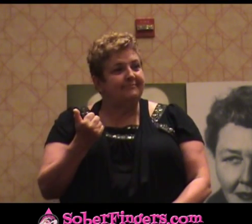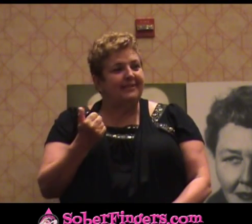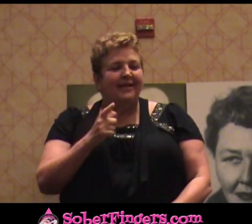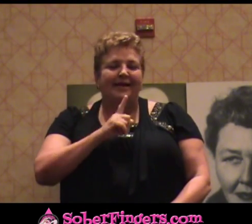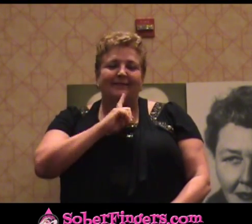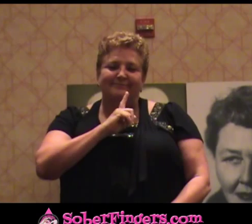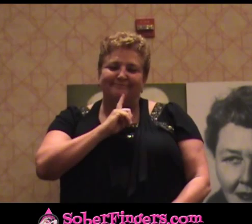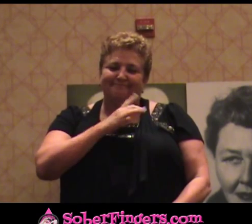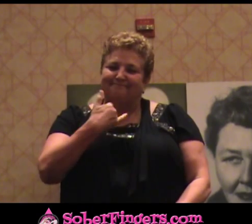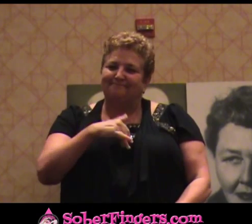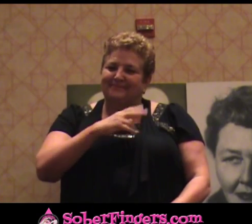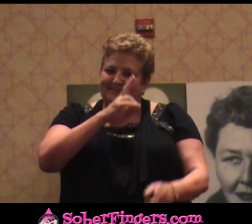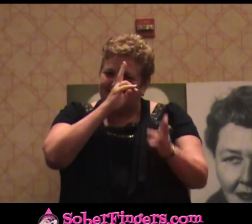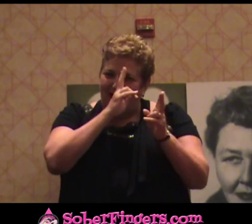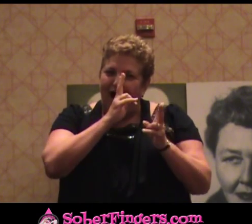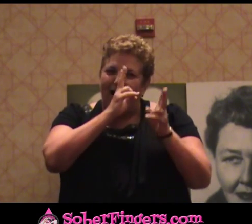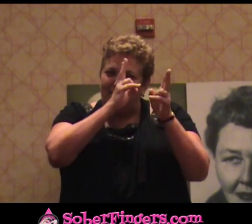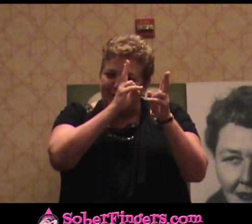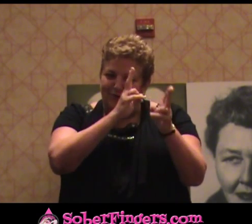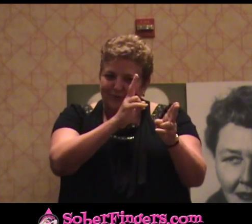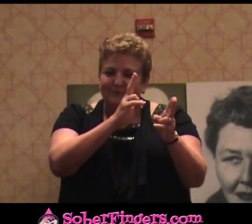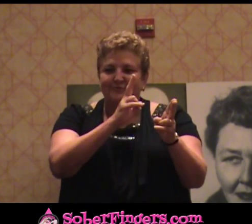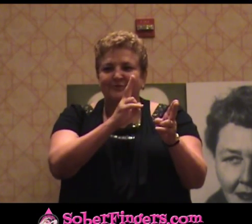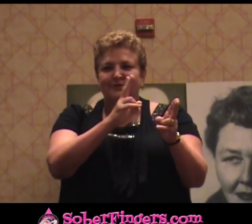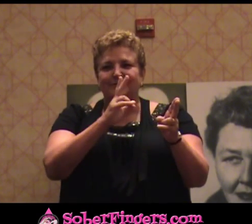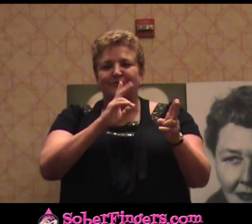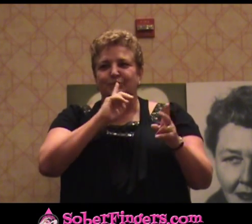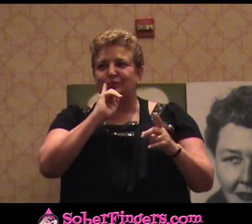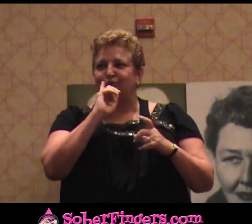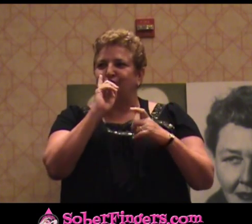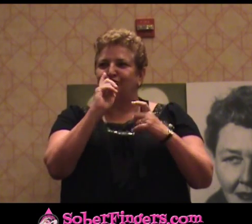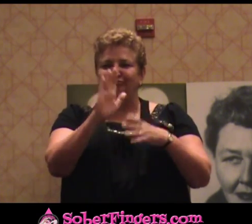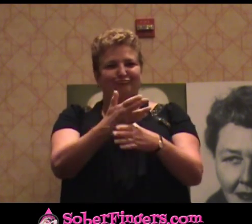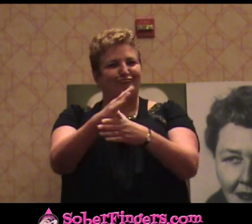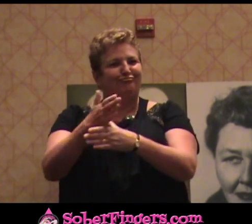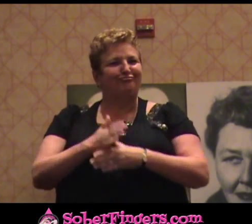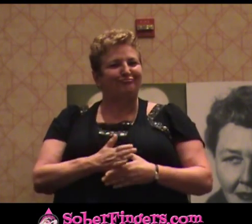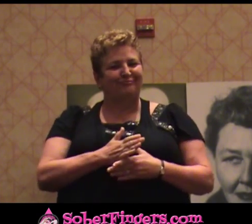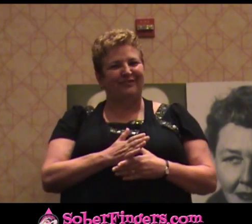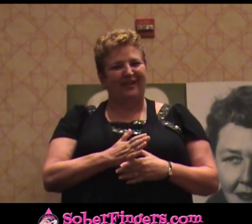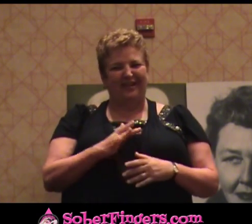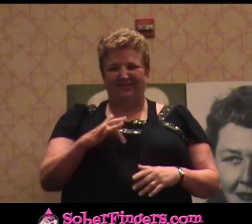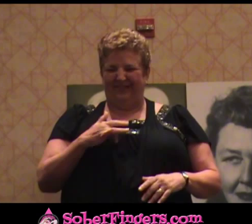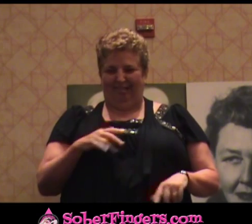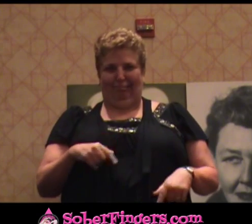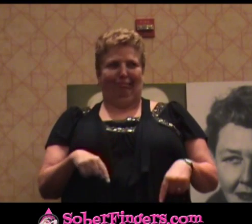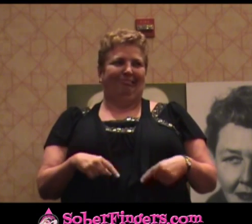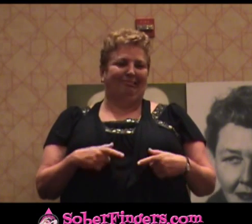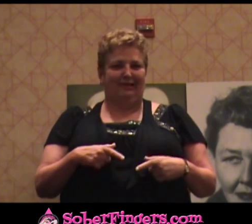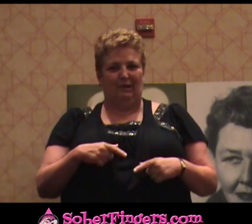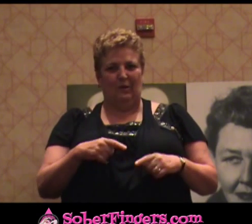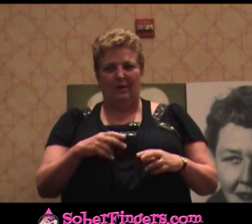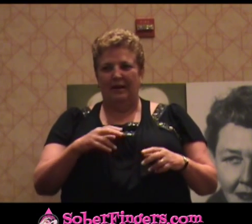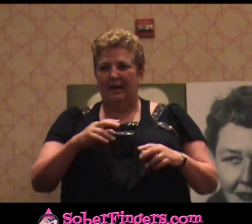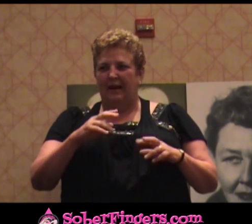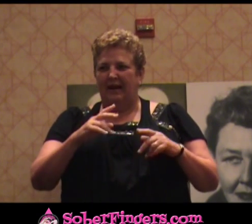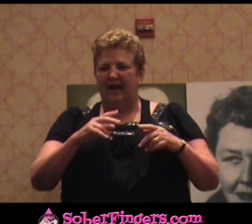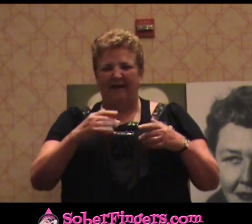back what was so freely given to me. I get weirded out about speaking and coming up and people knowing me. I feel like I'm no longer anonymous in